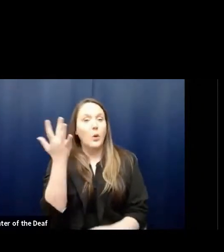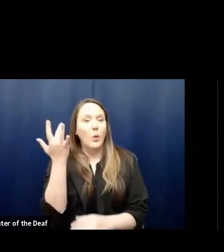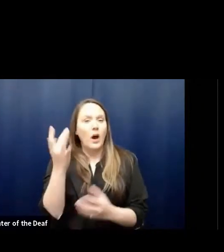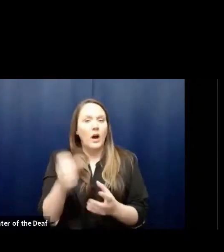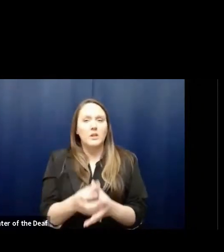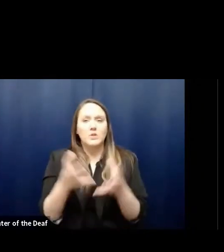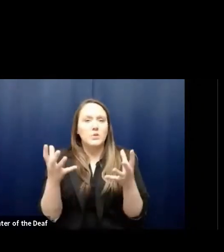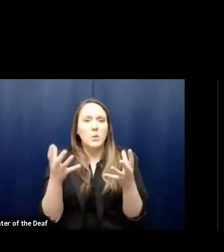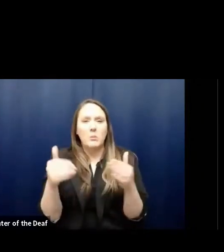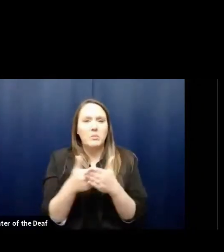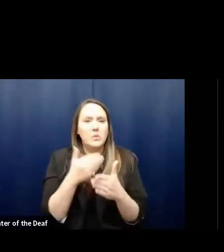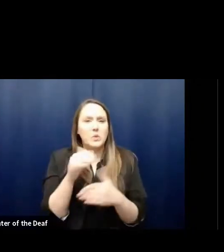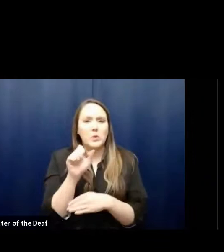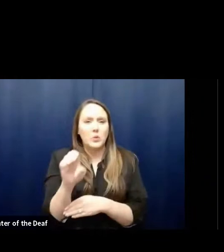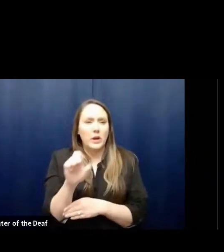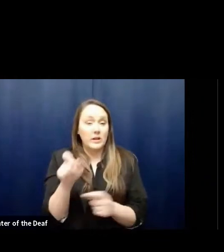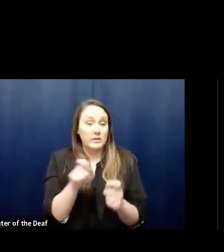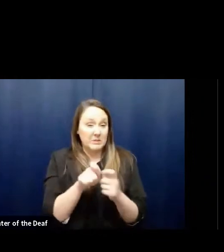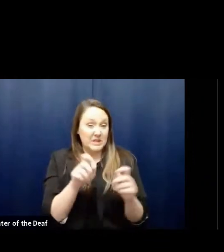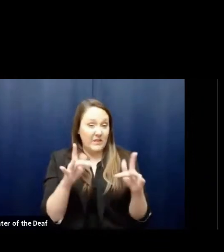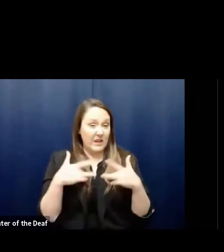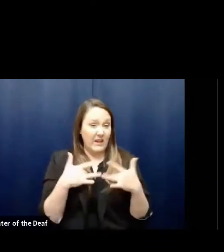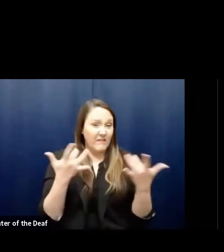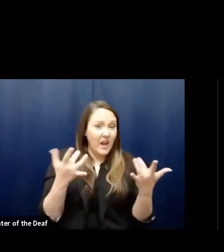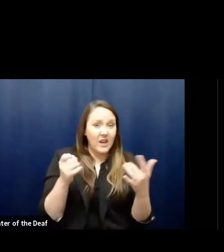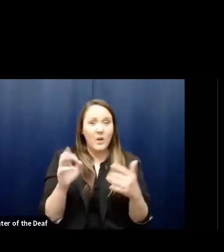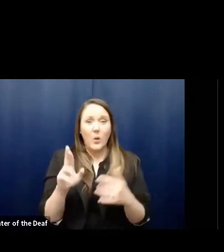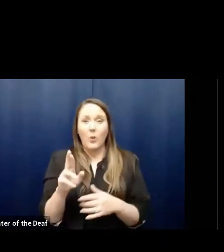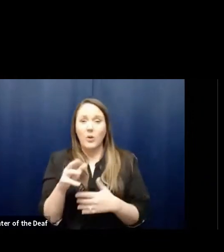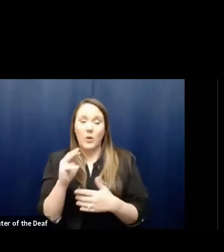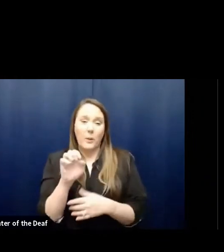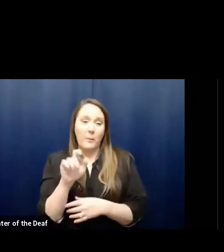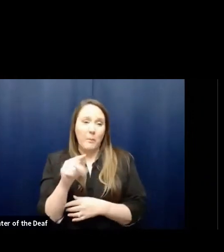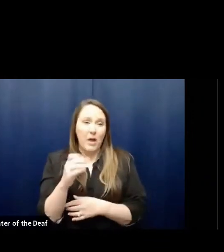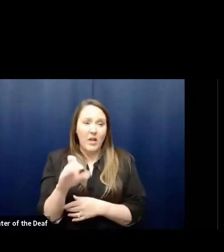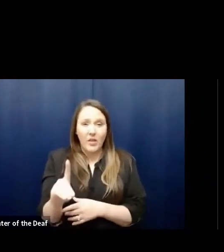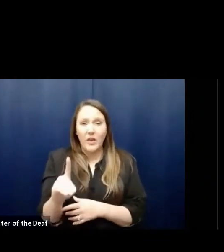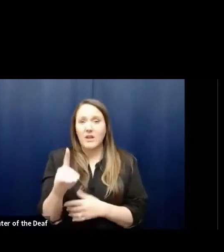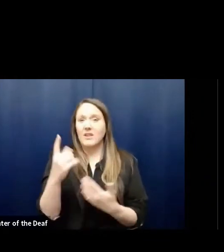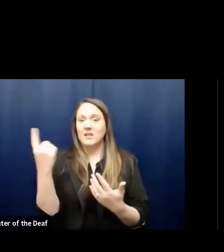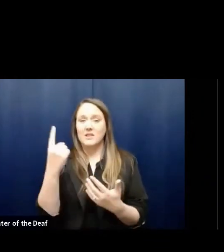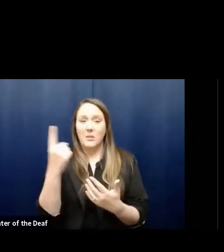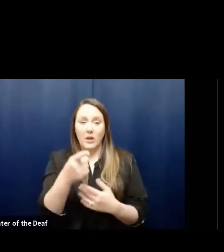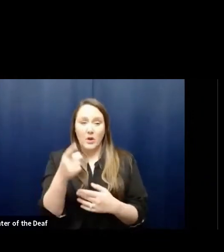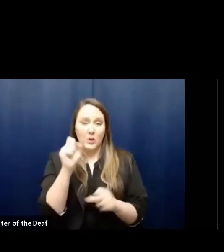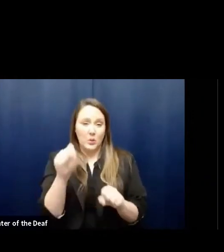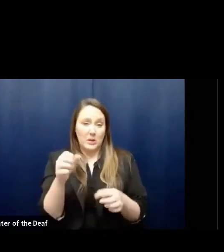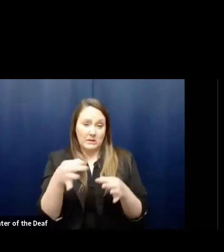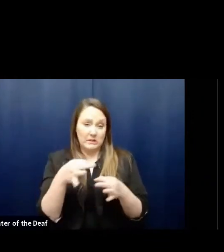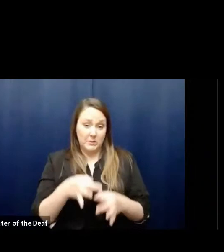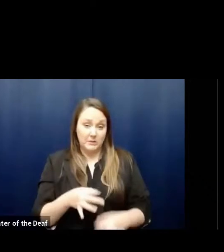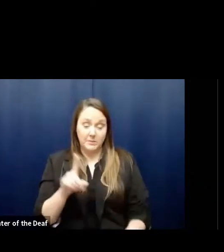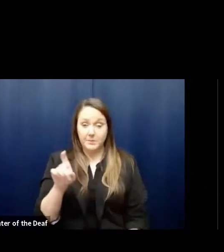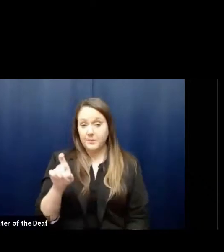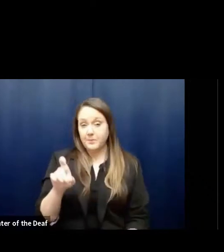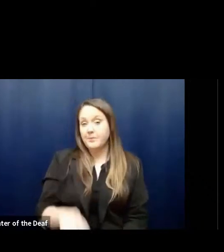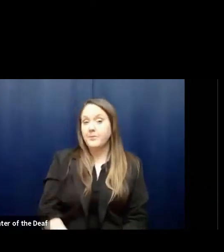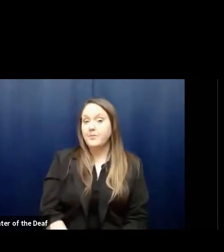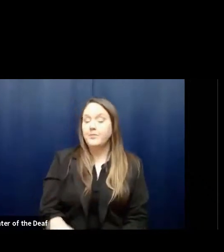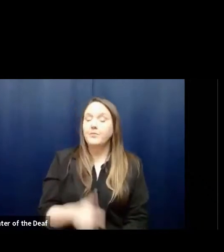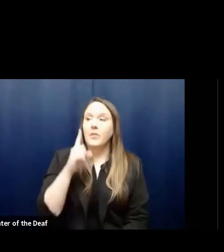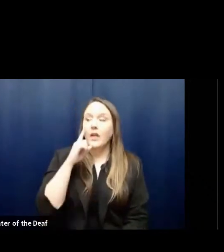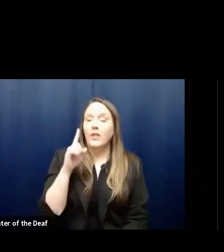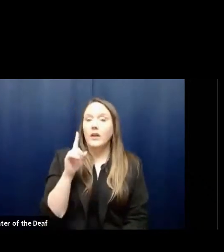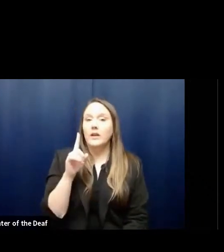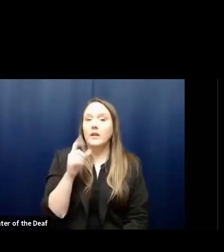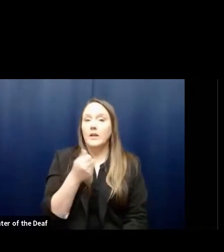cases today? Are there any specific events, methodology, or statistical changes that you can point to? Well, I think it speaks